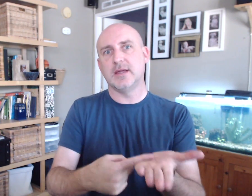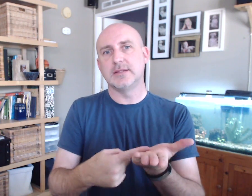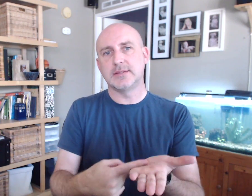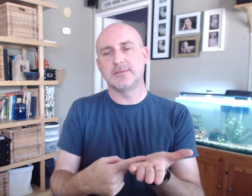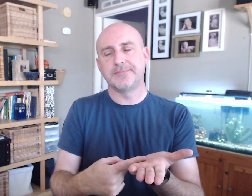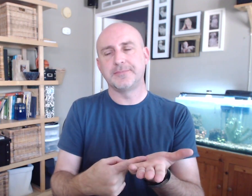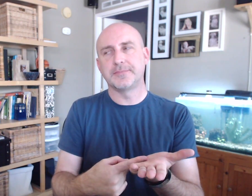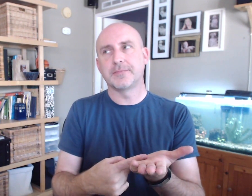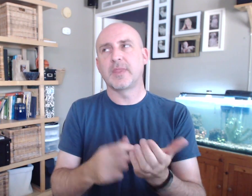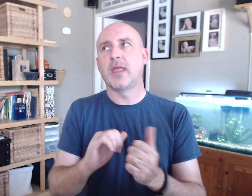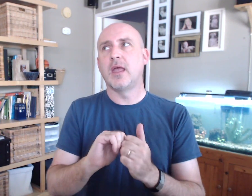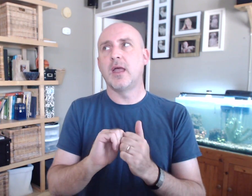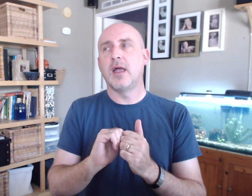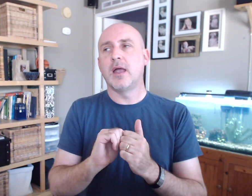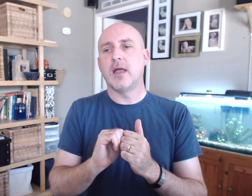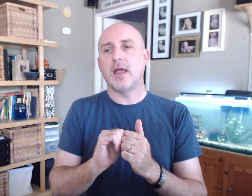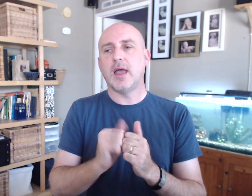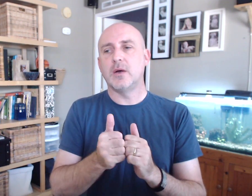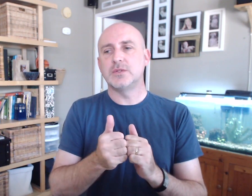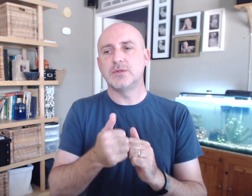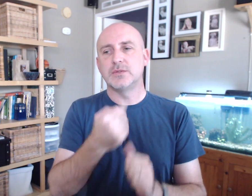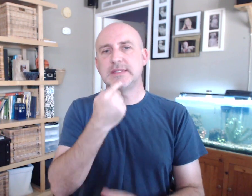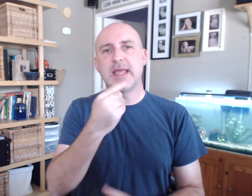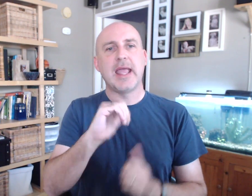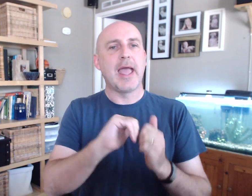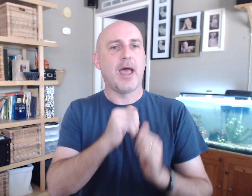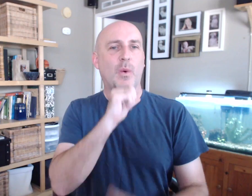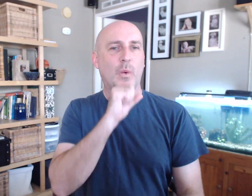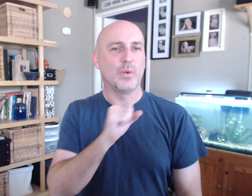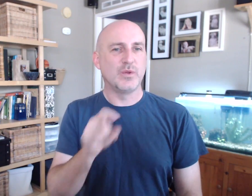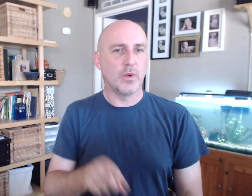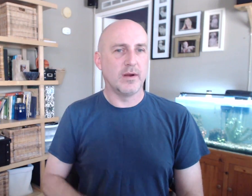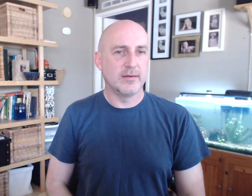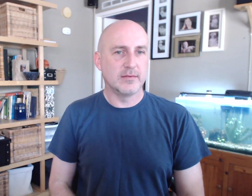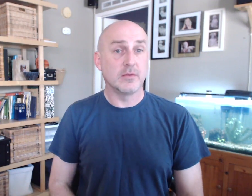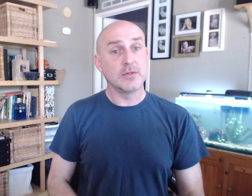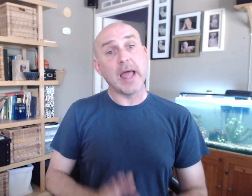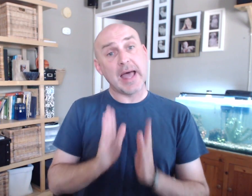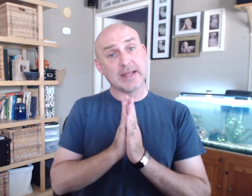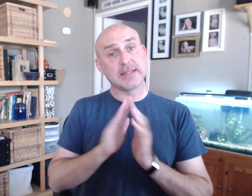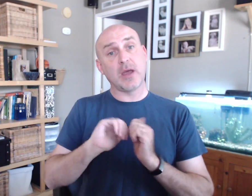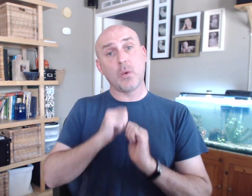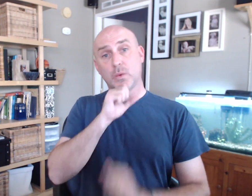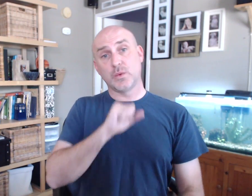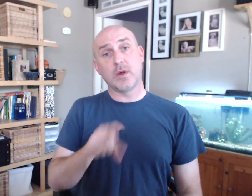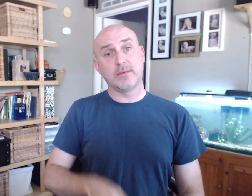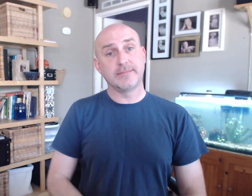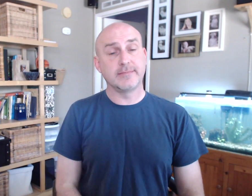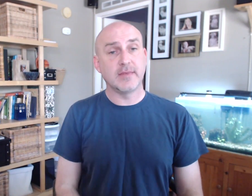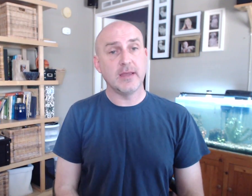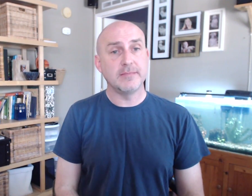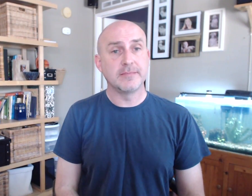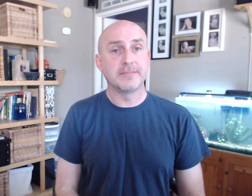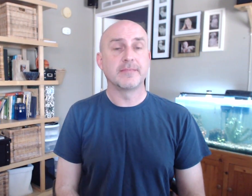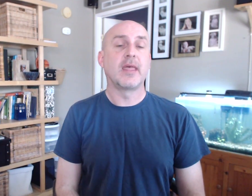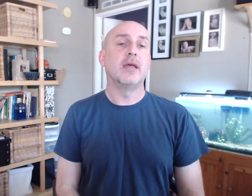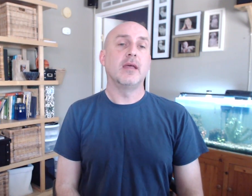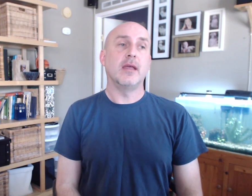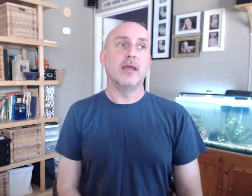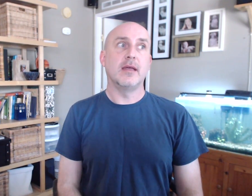discuss how to say how old you are, or to ask how old you are. Okay? And